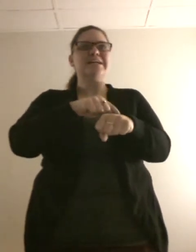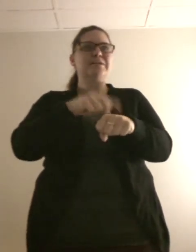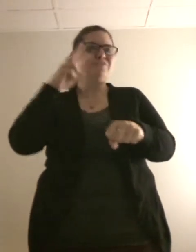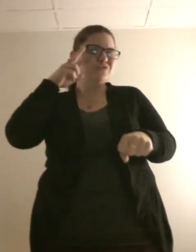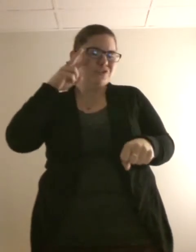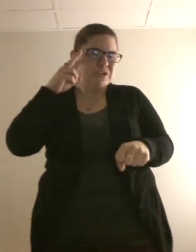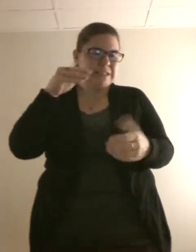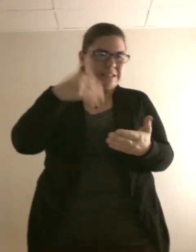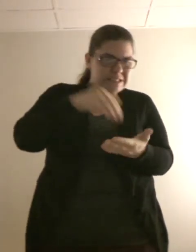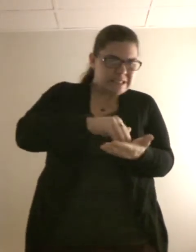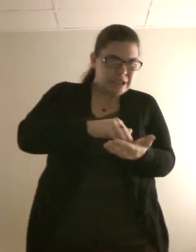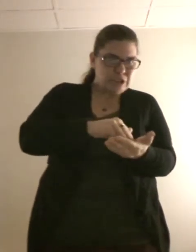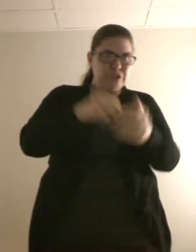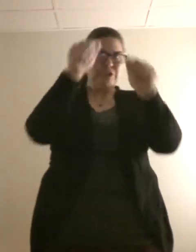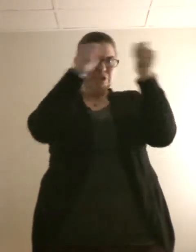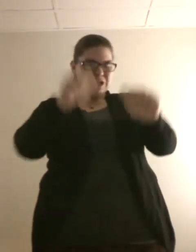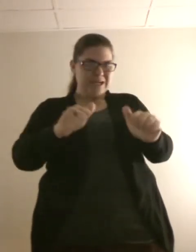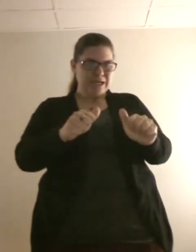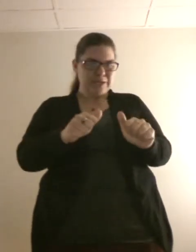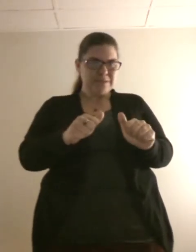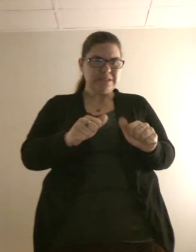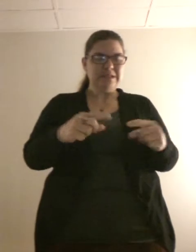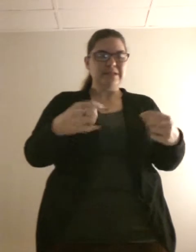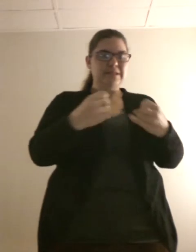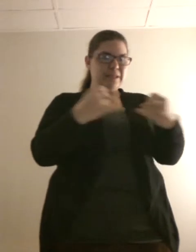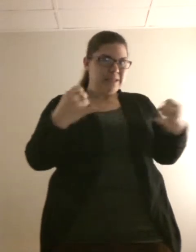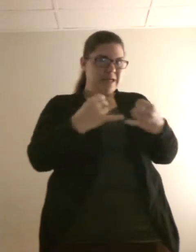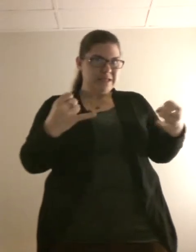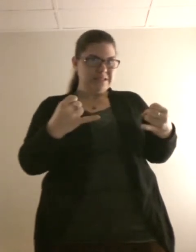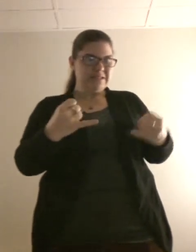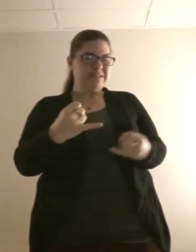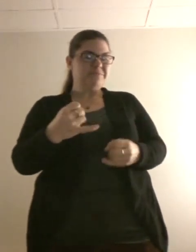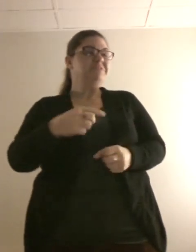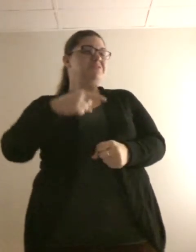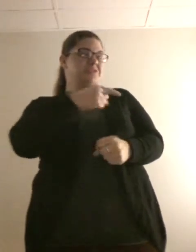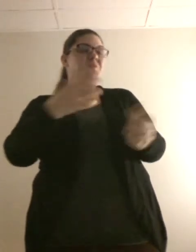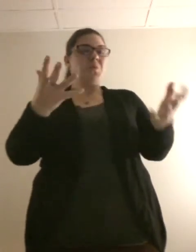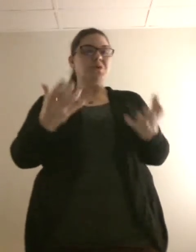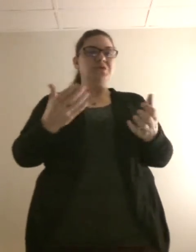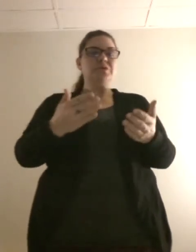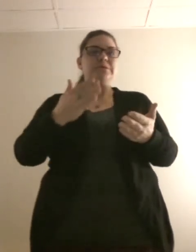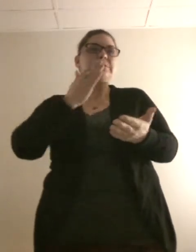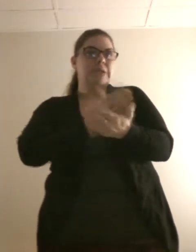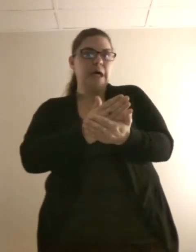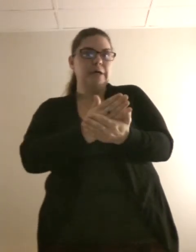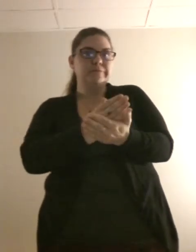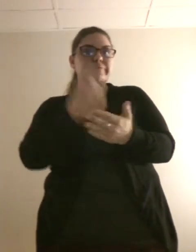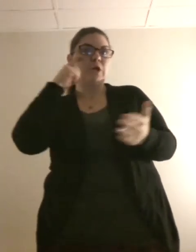the little lines? Georgia wanted you to stop and notice those small things. Let's take a look at a couple more of her